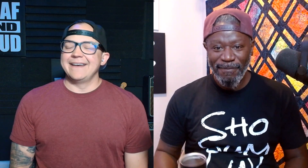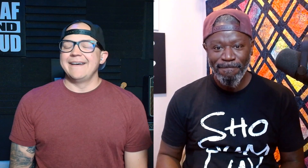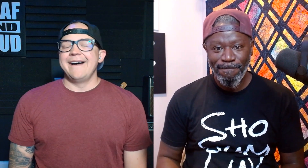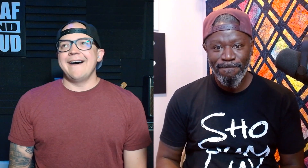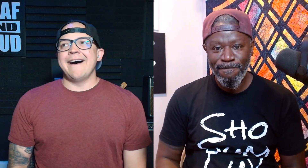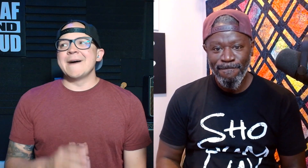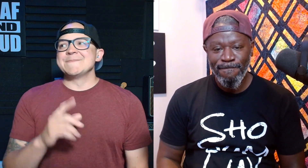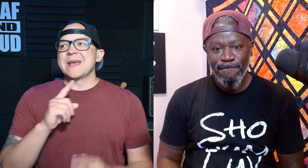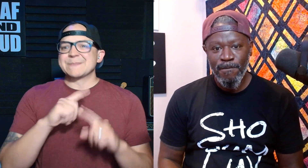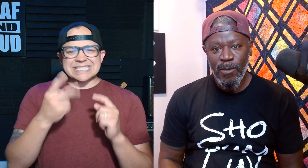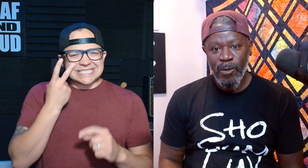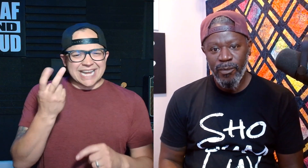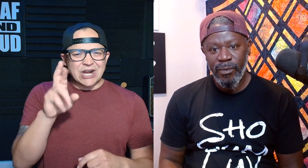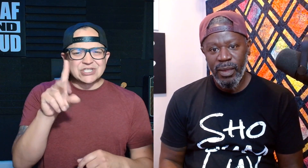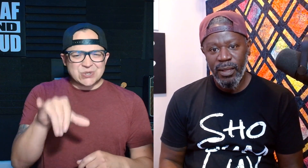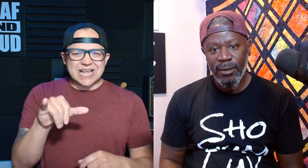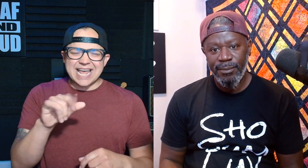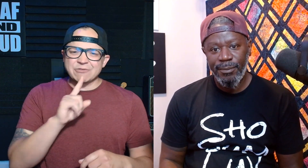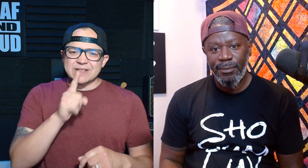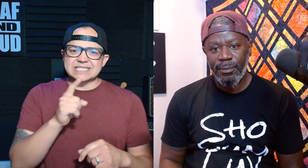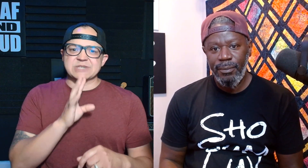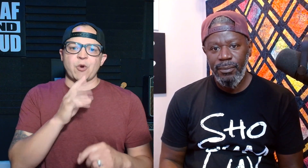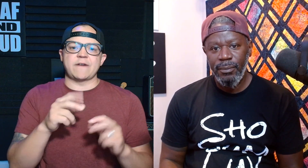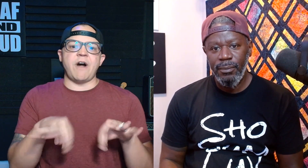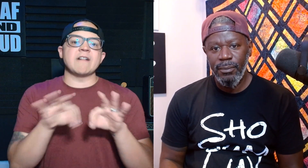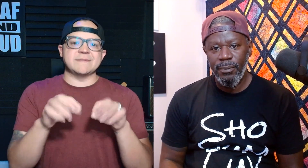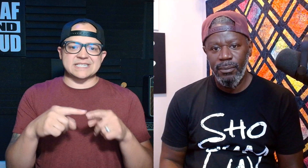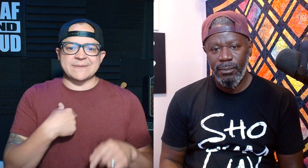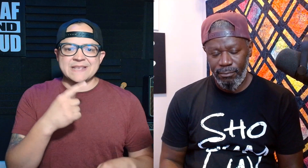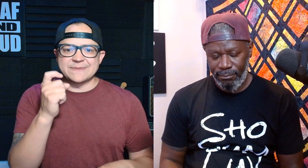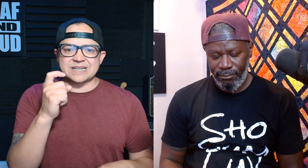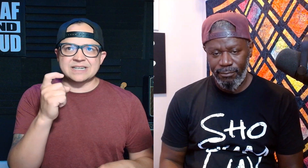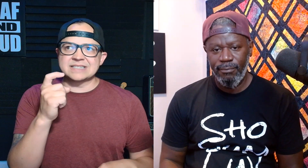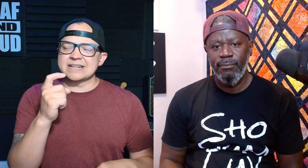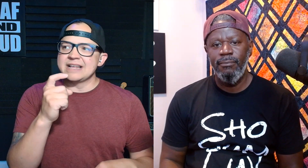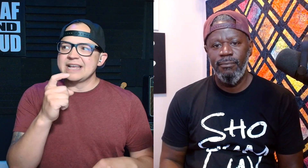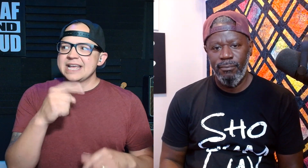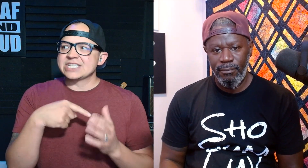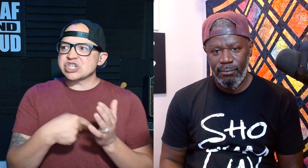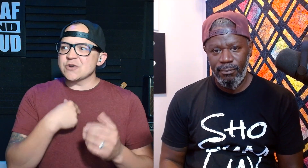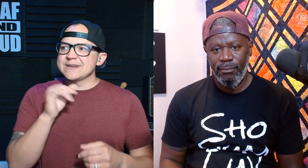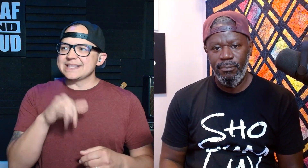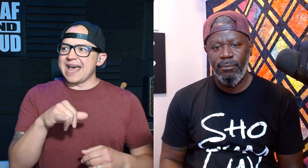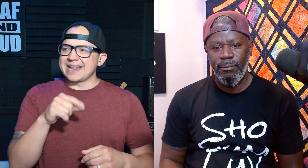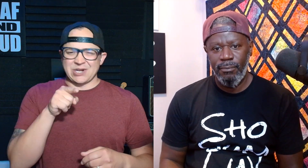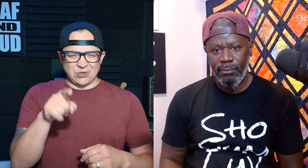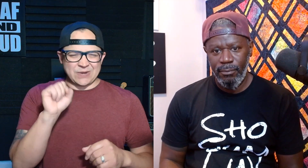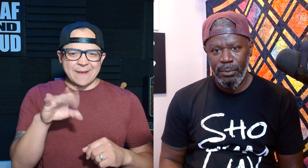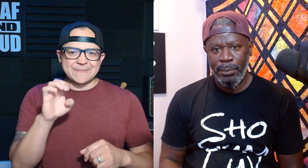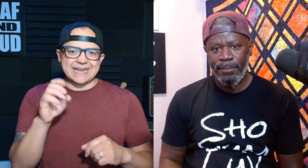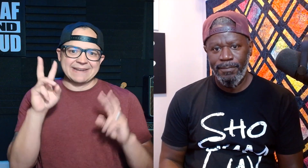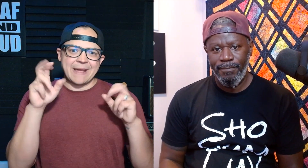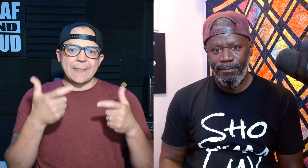shy. But to see her do that, it really spoke volumes to me, because it showed me that,